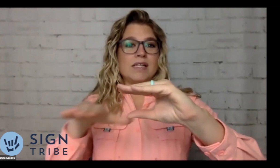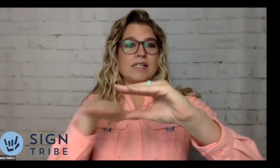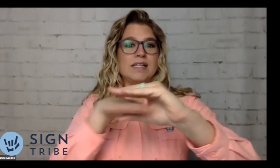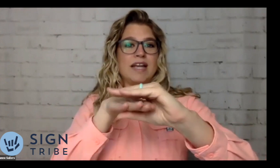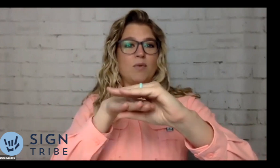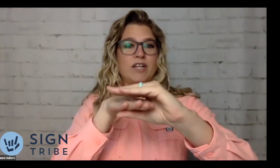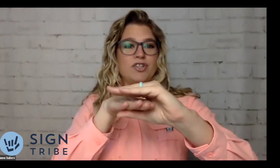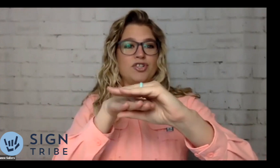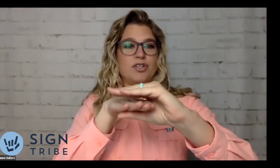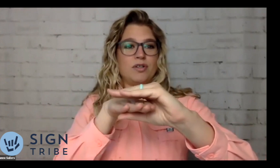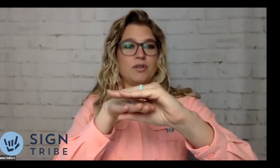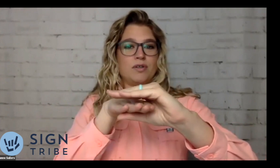sandwich,